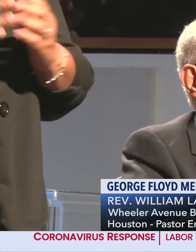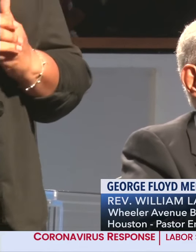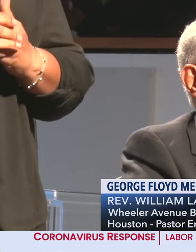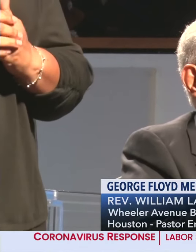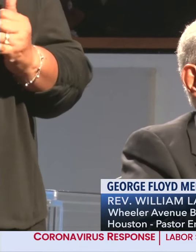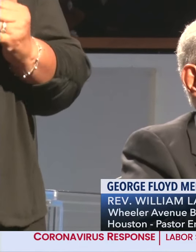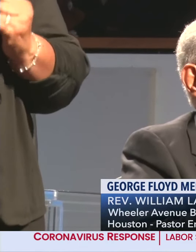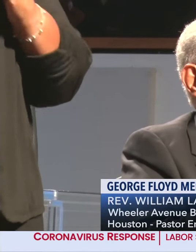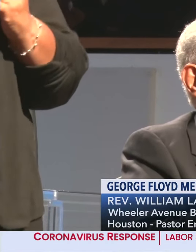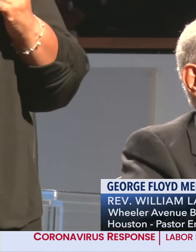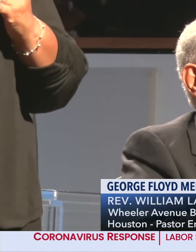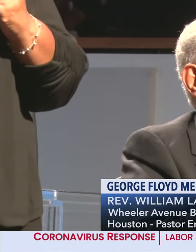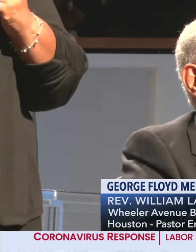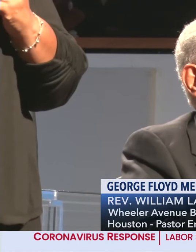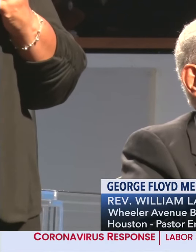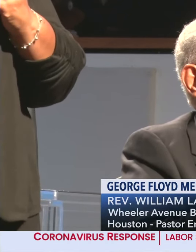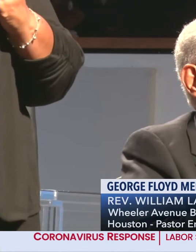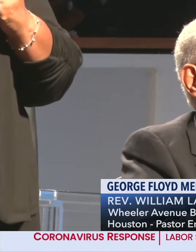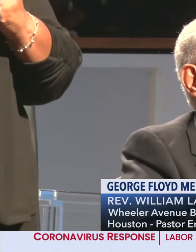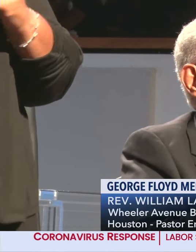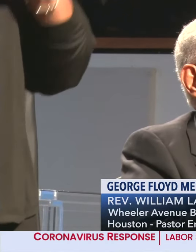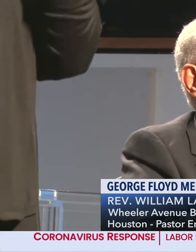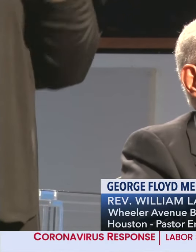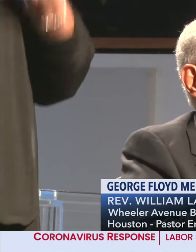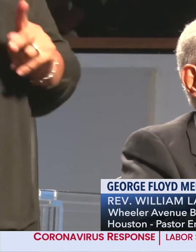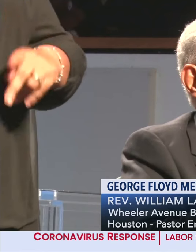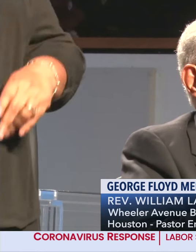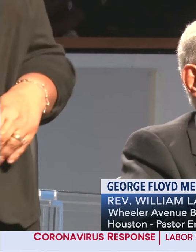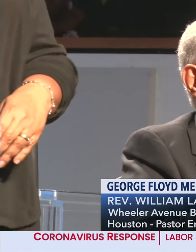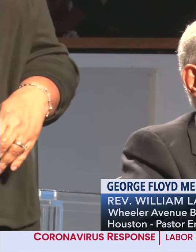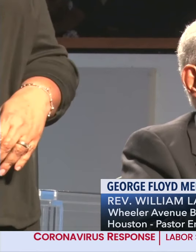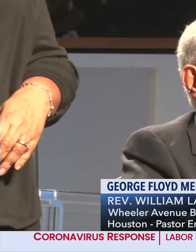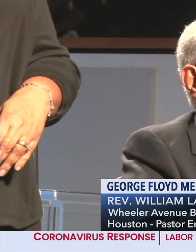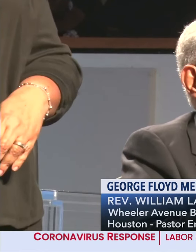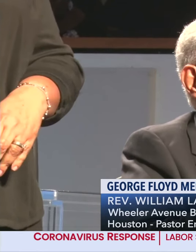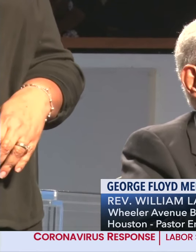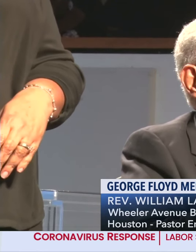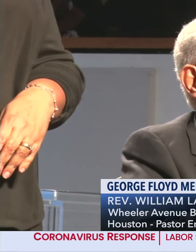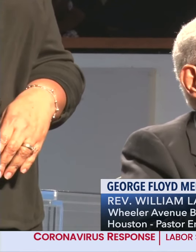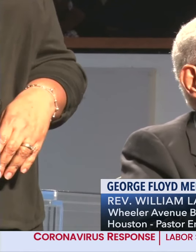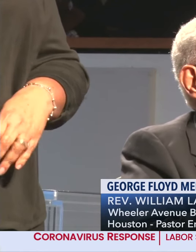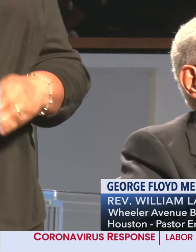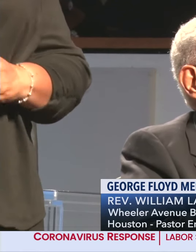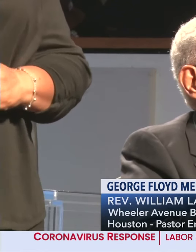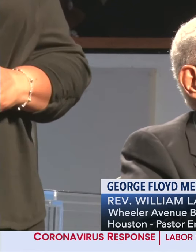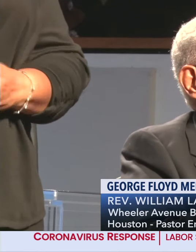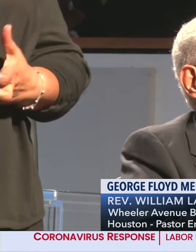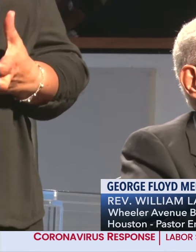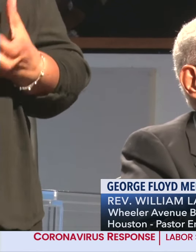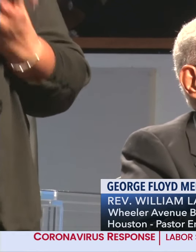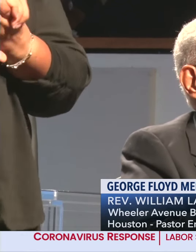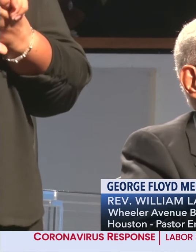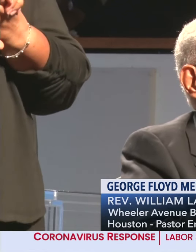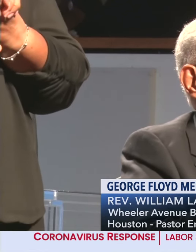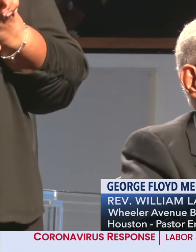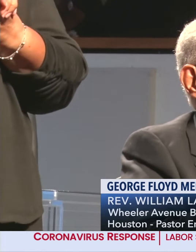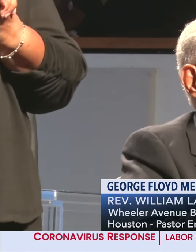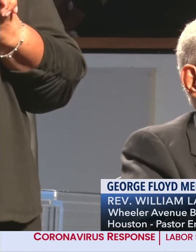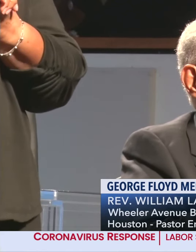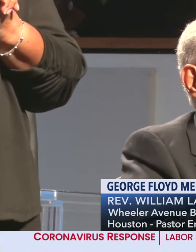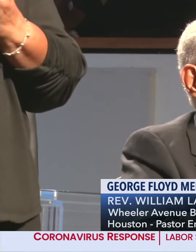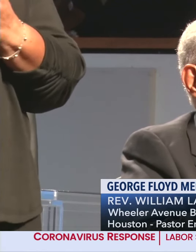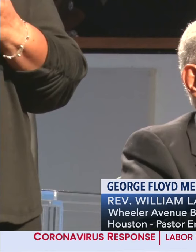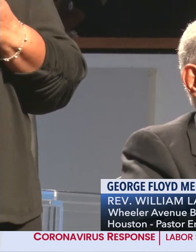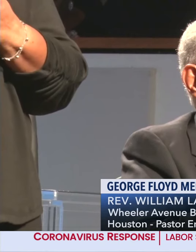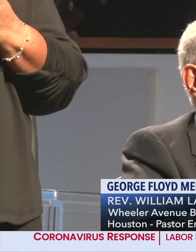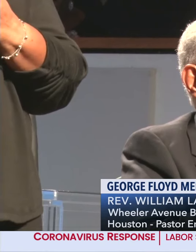And finally, he was a person who knew the Lord and who believed in him and who